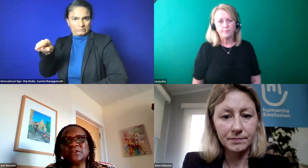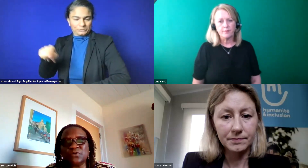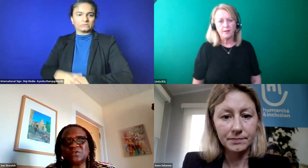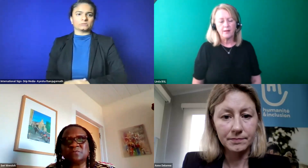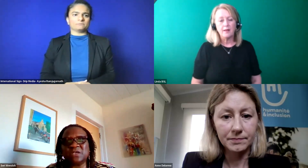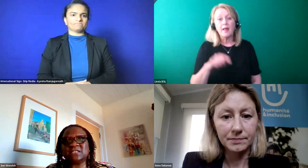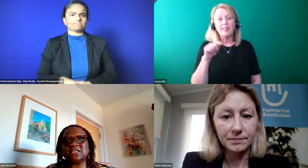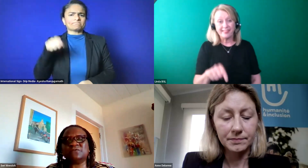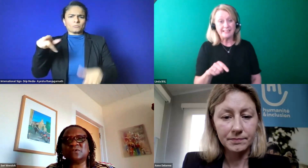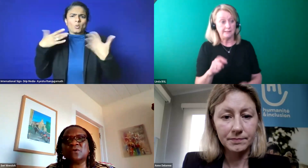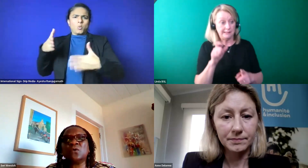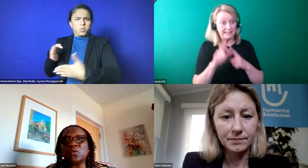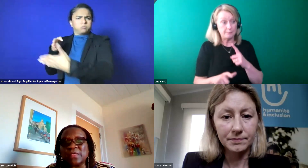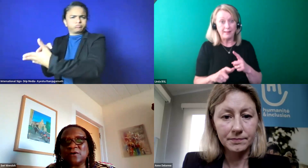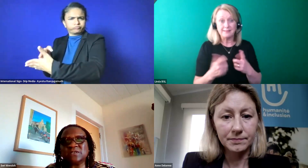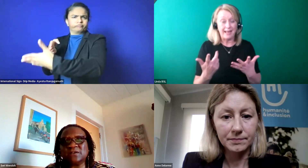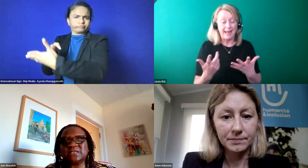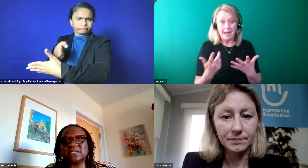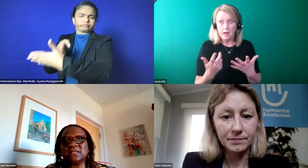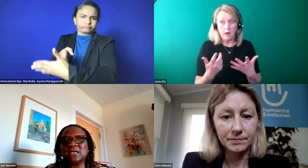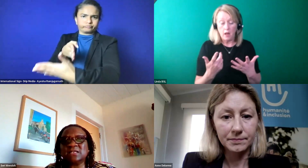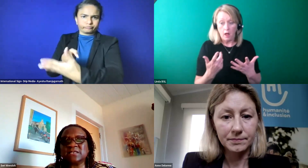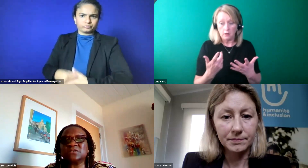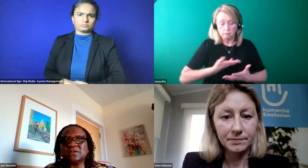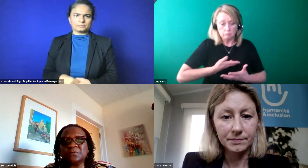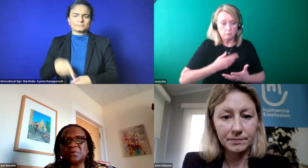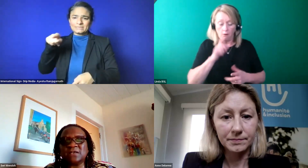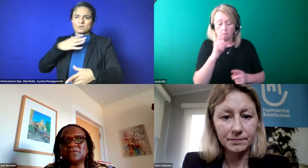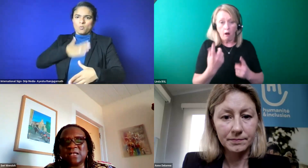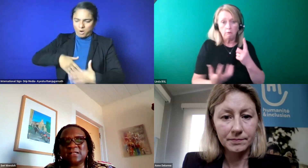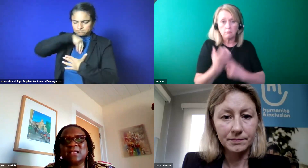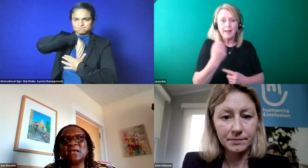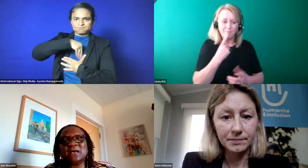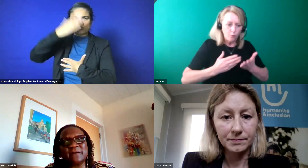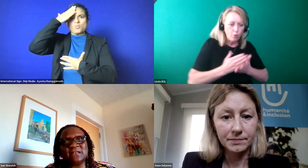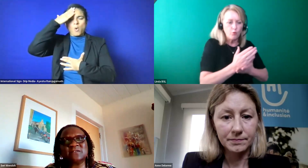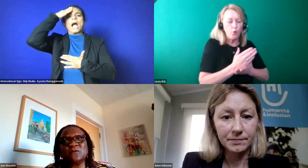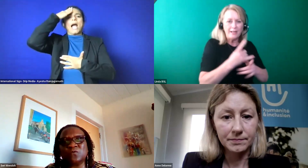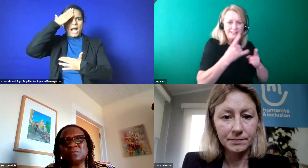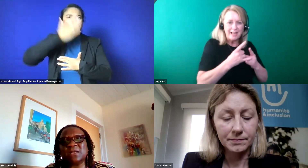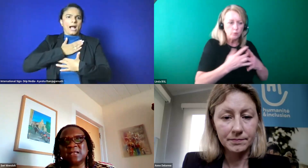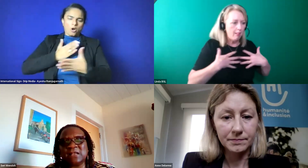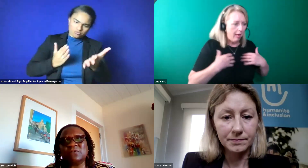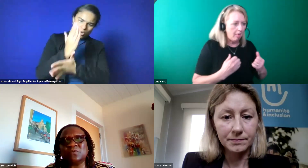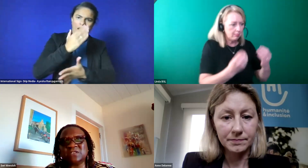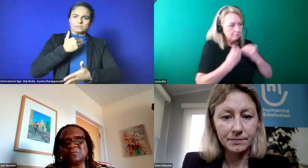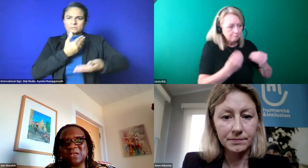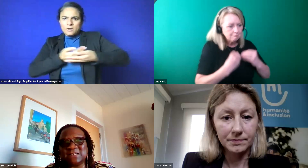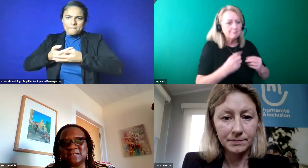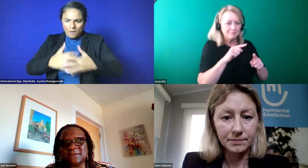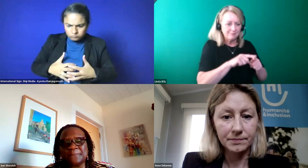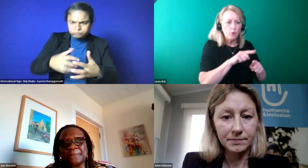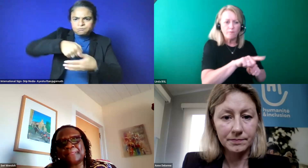equality cannot be achieved without addressing the sexual and reproductive health and rights of women living